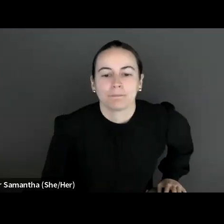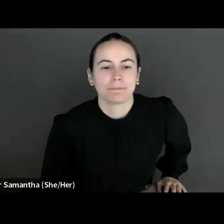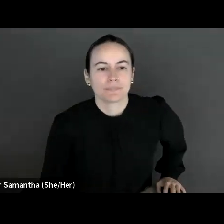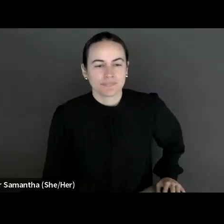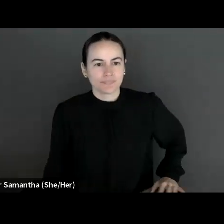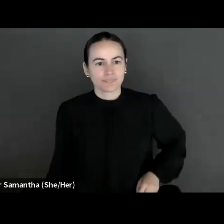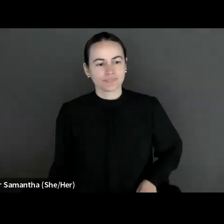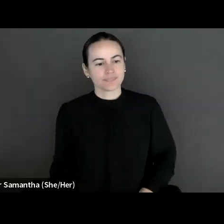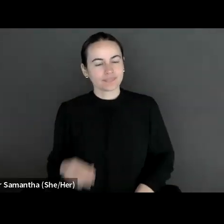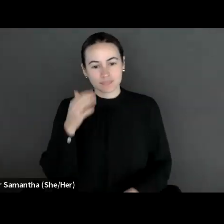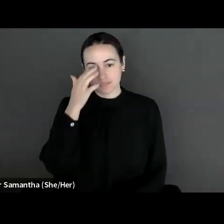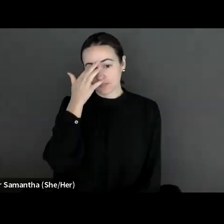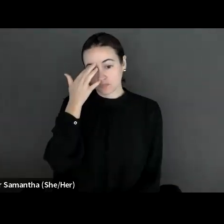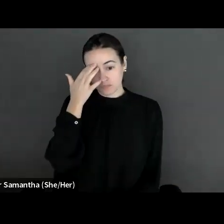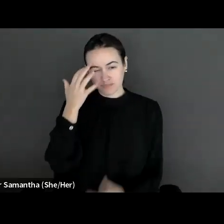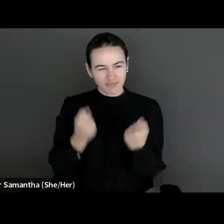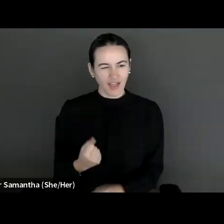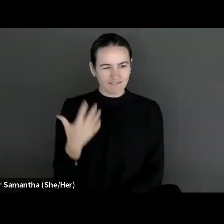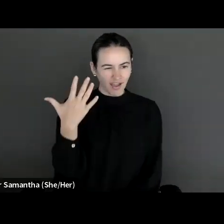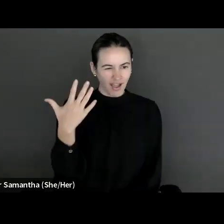You see 5 names here.